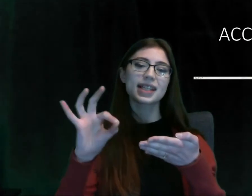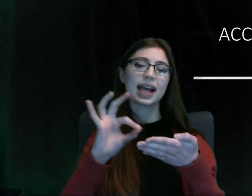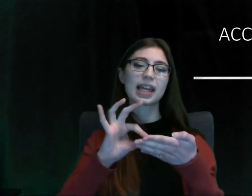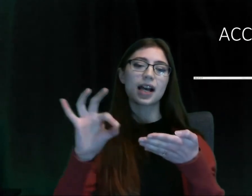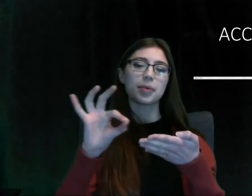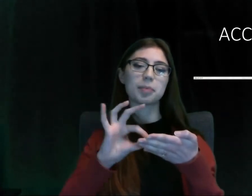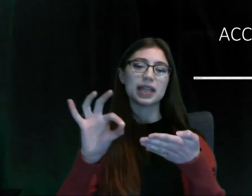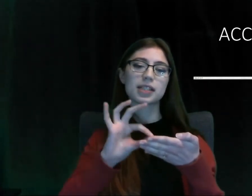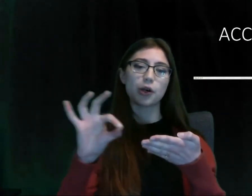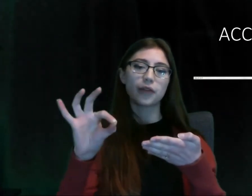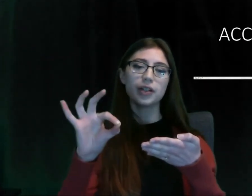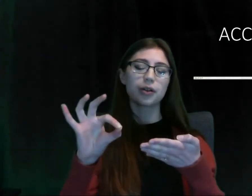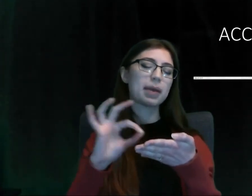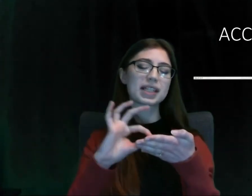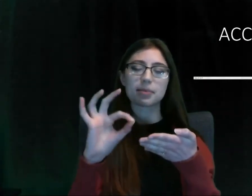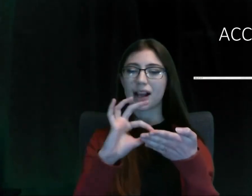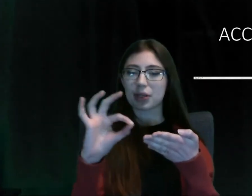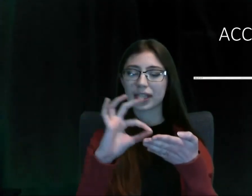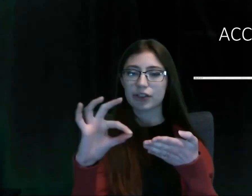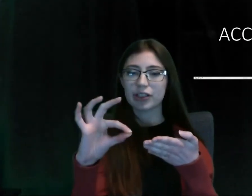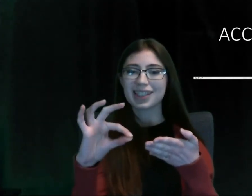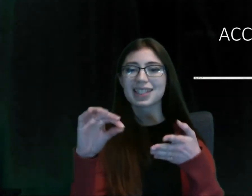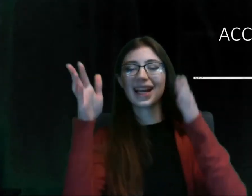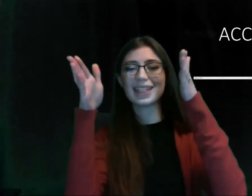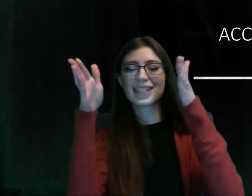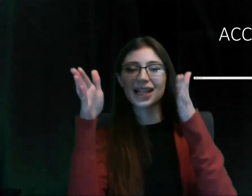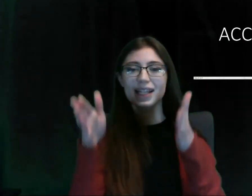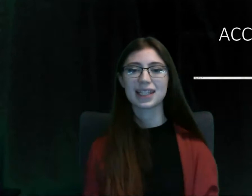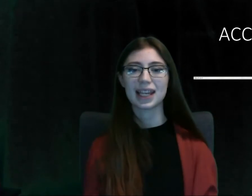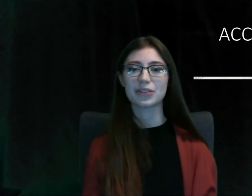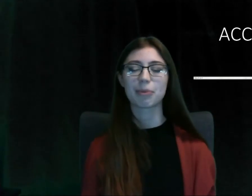a couple of beads over, make some calculations, and then sign the agent marker.